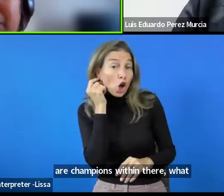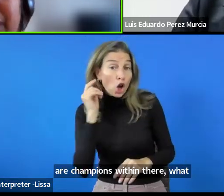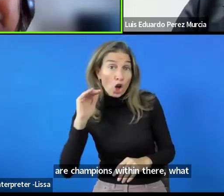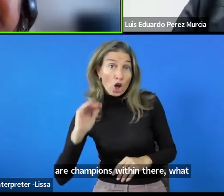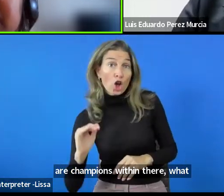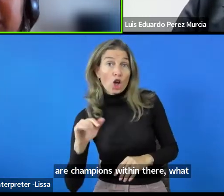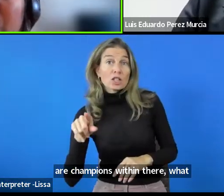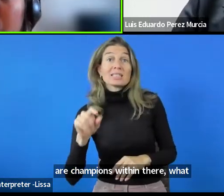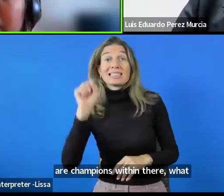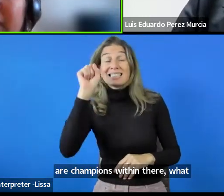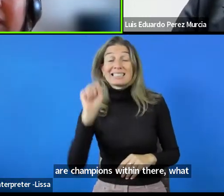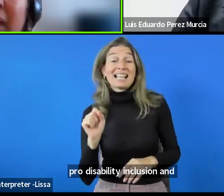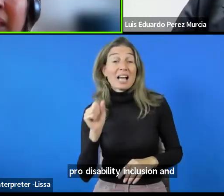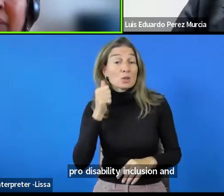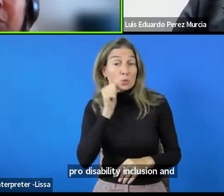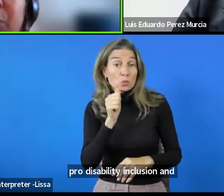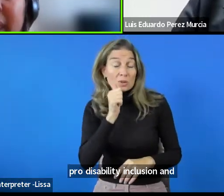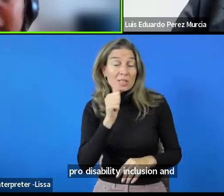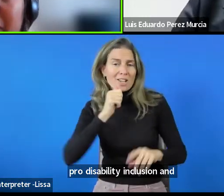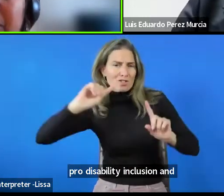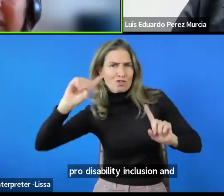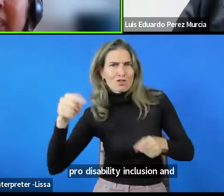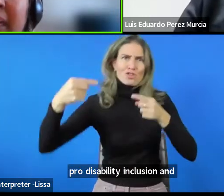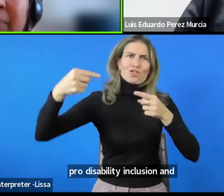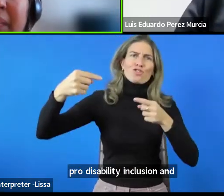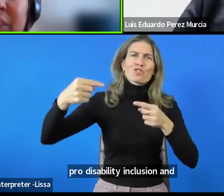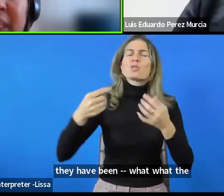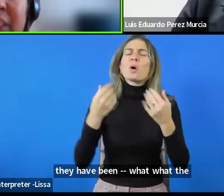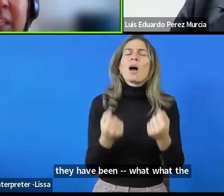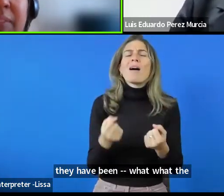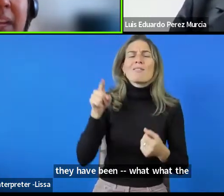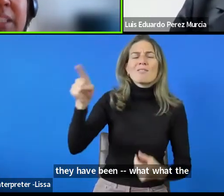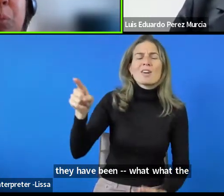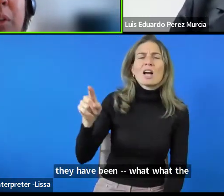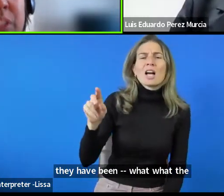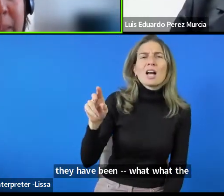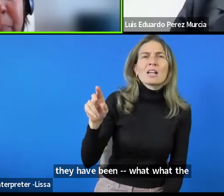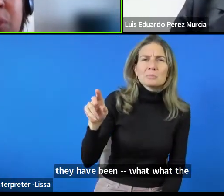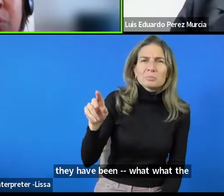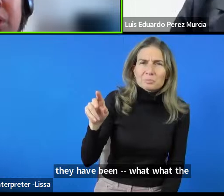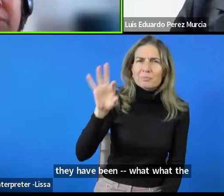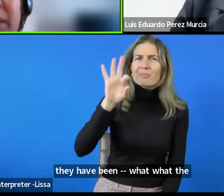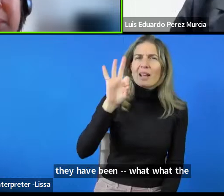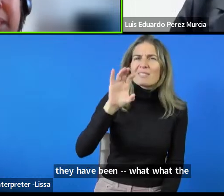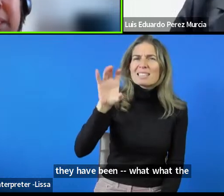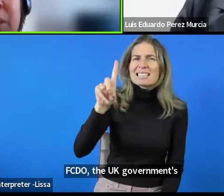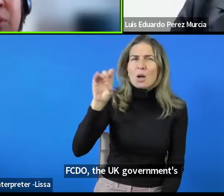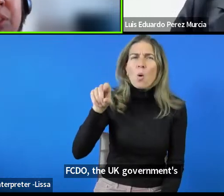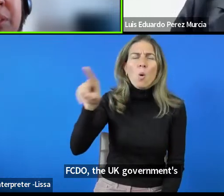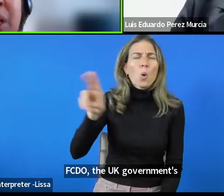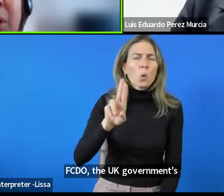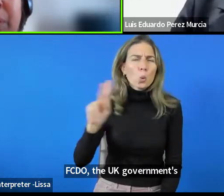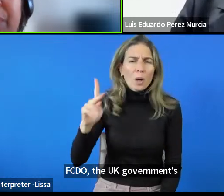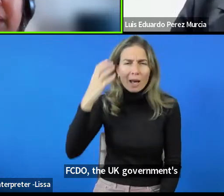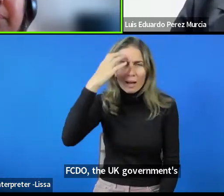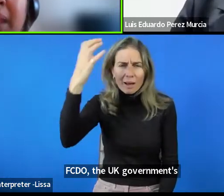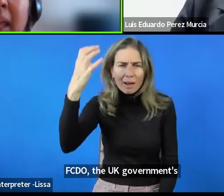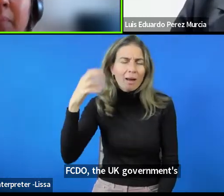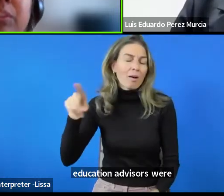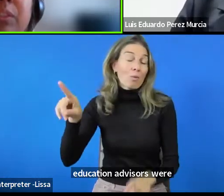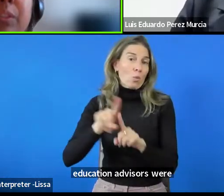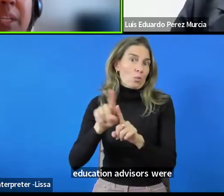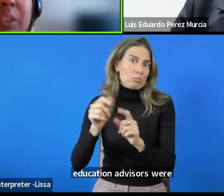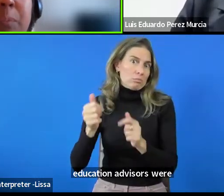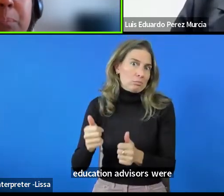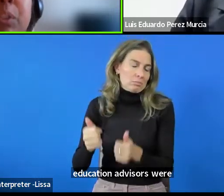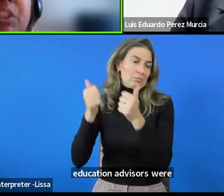the FCDO, the UK government's education advisors, who are champions also of disability inclusion, we've really